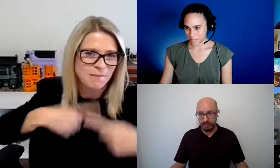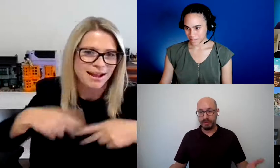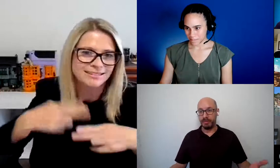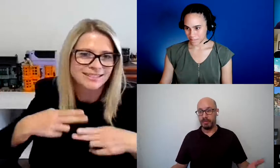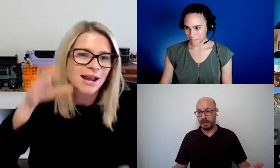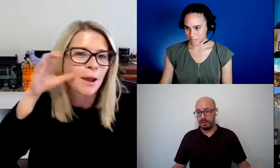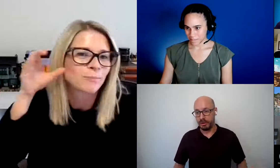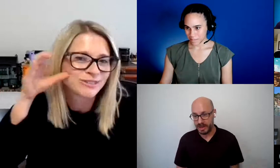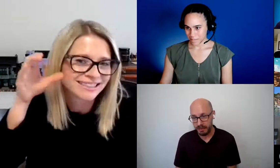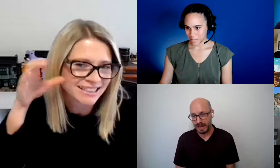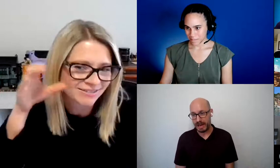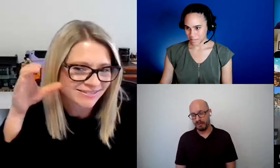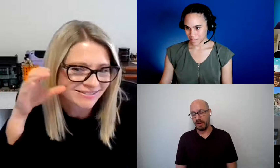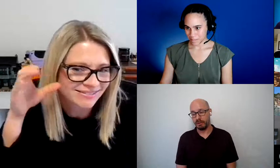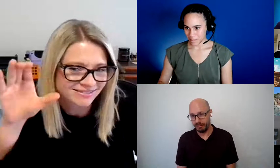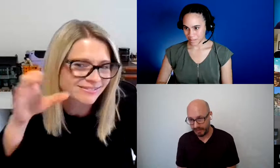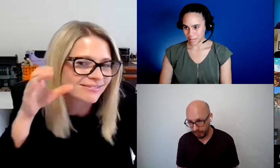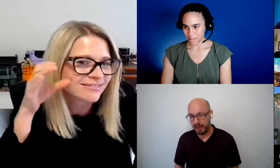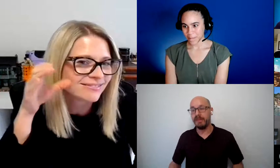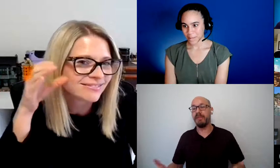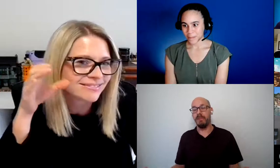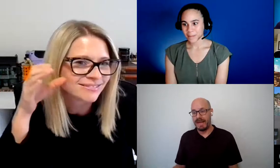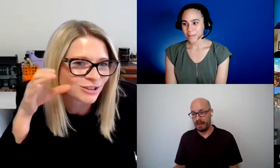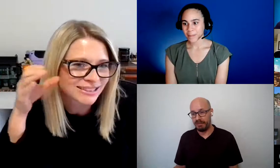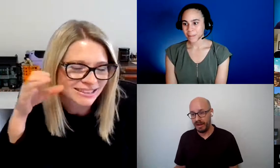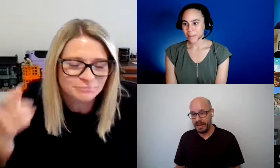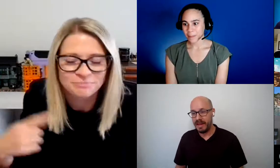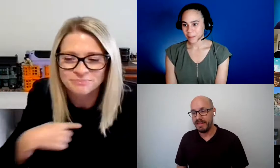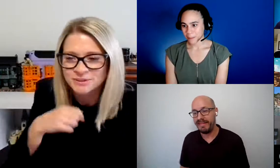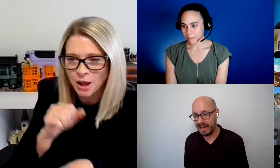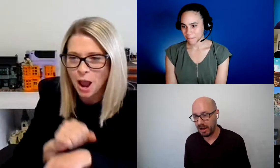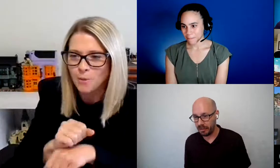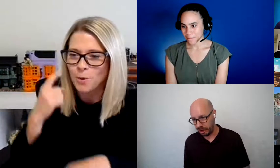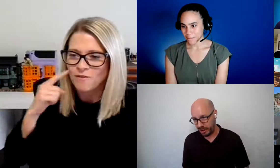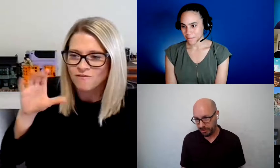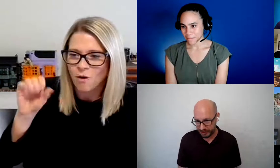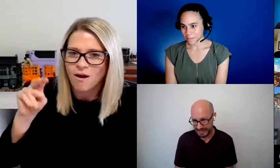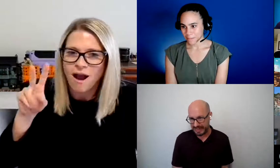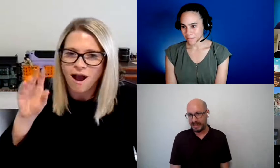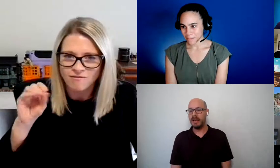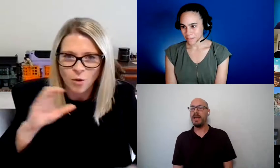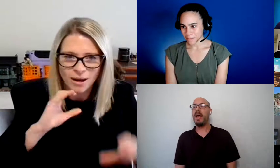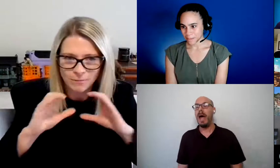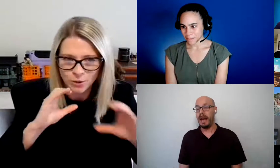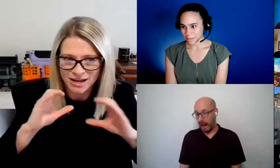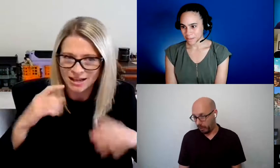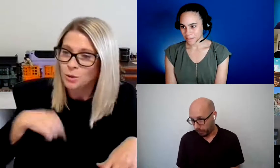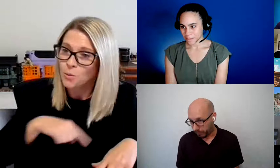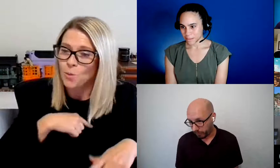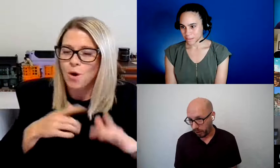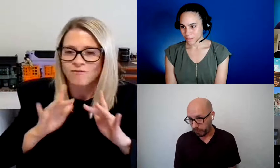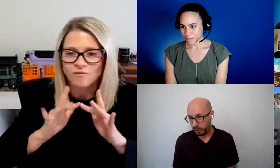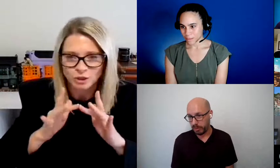As the introduction said, my name is Dr. Christine Perkins. This is my name sign, the C on the chin, Christine, and I work for Convo